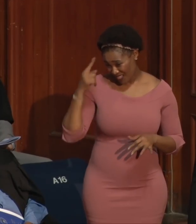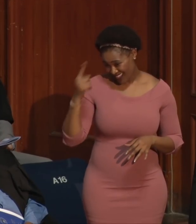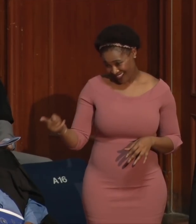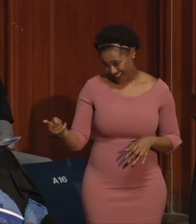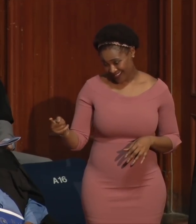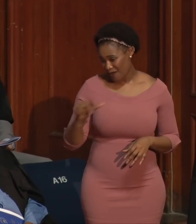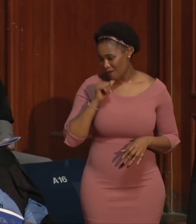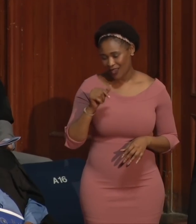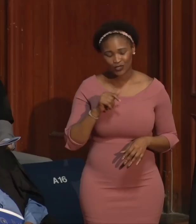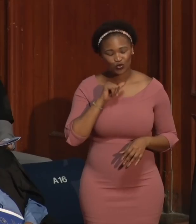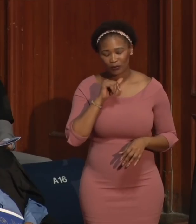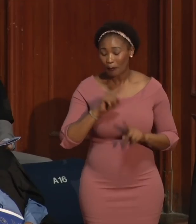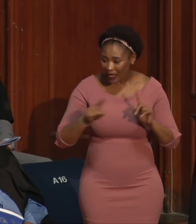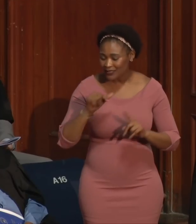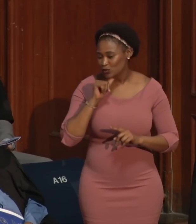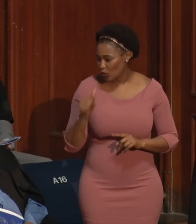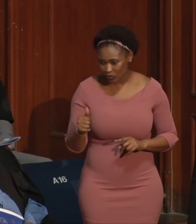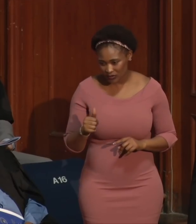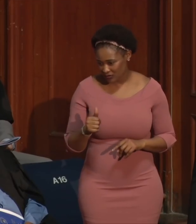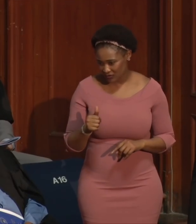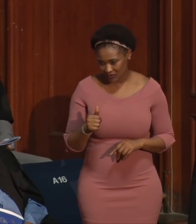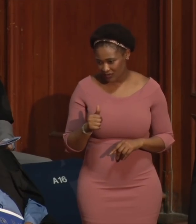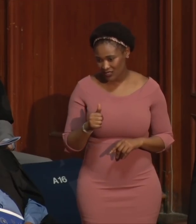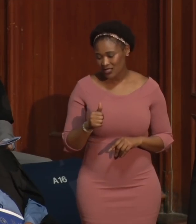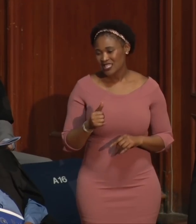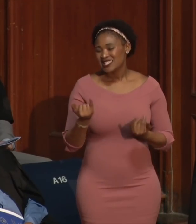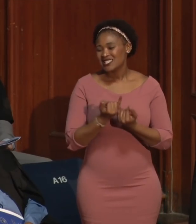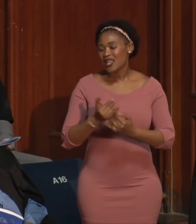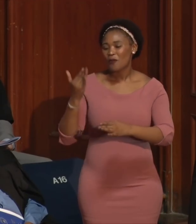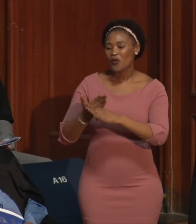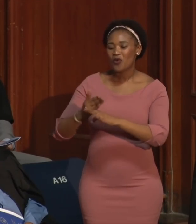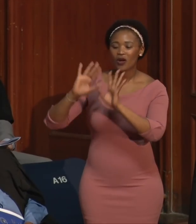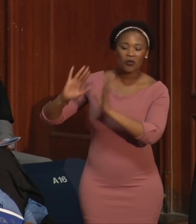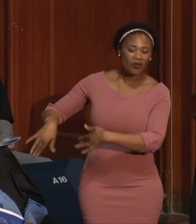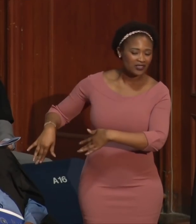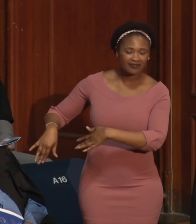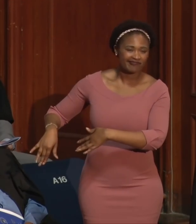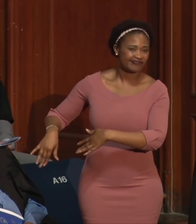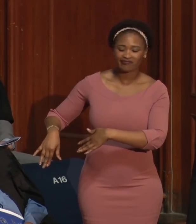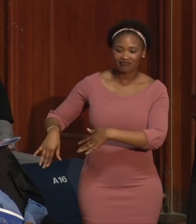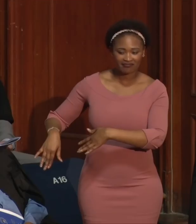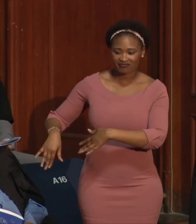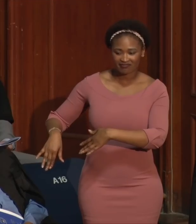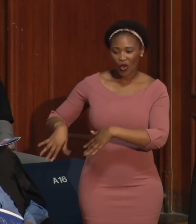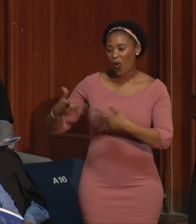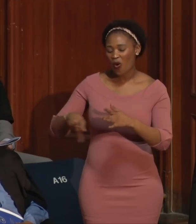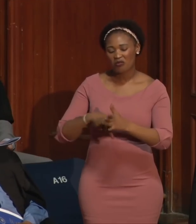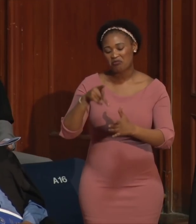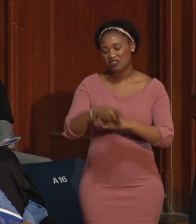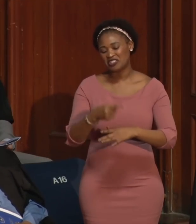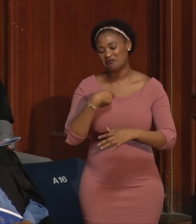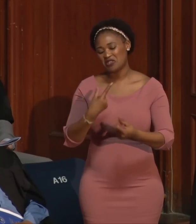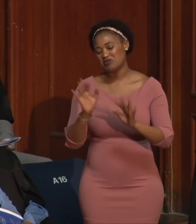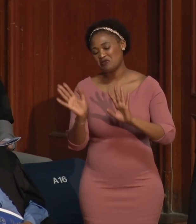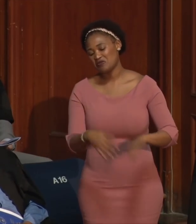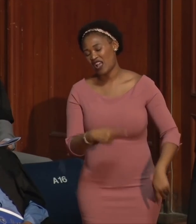not a decision at all. Like quitting your job because you don't like it, or stopping studying or not doing a project because you don't